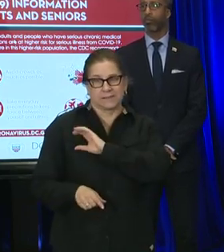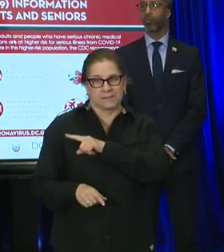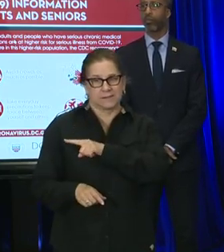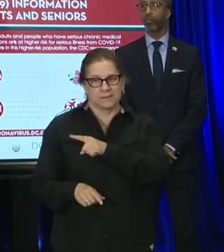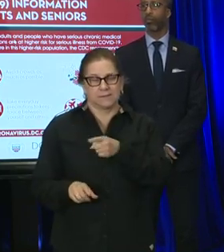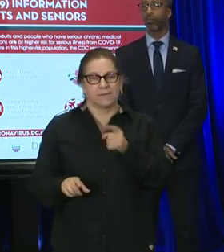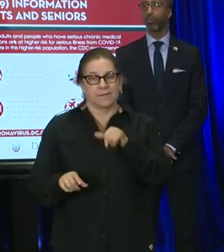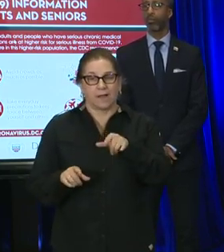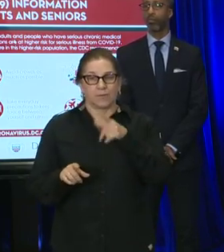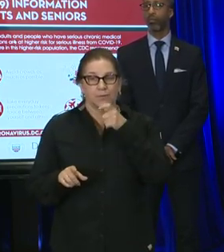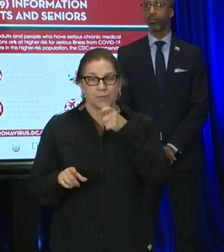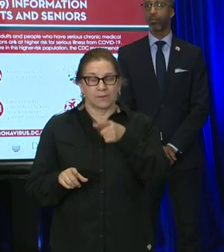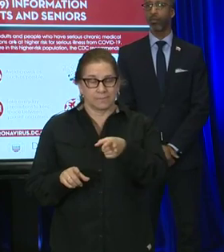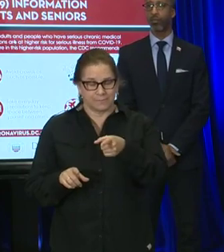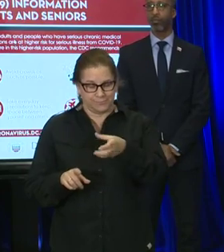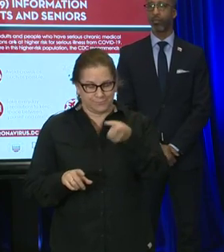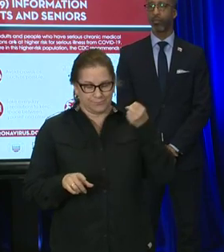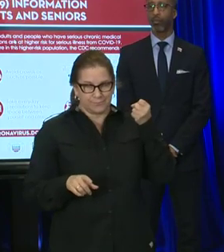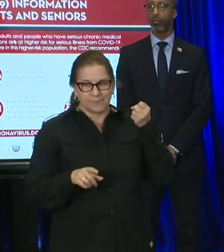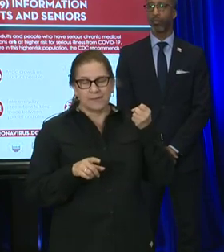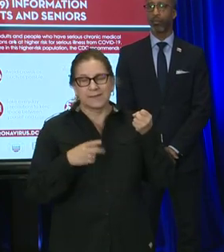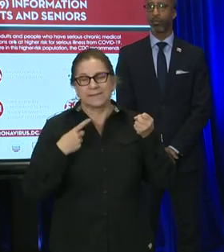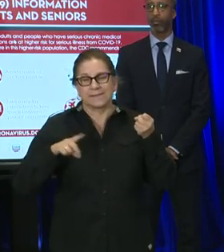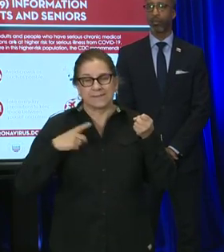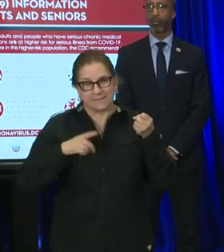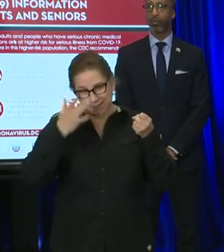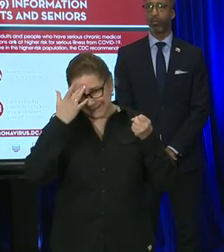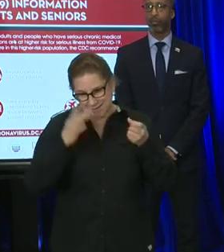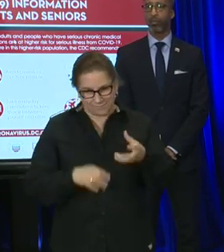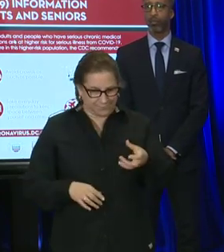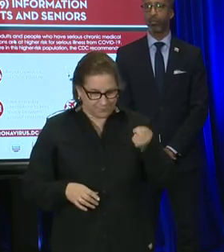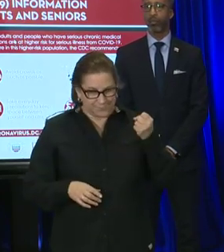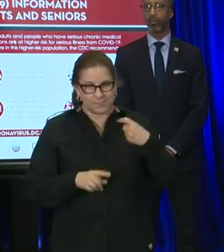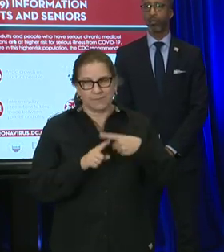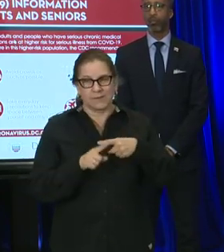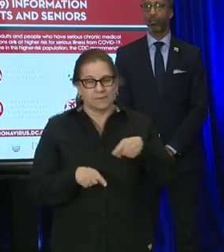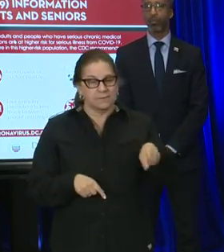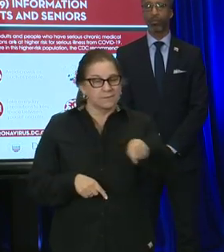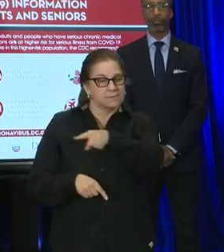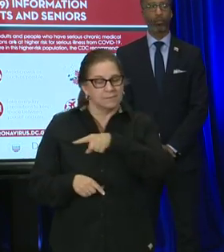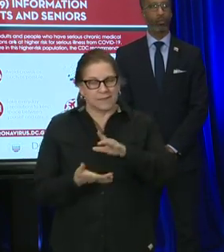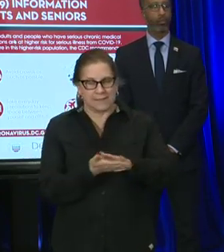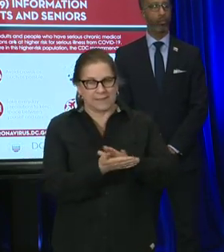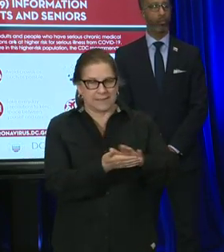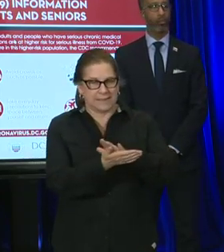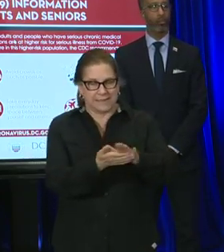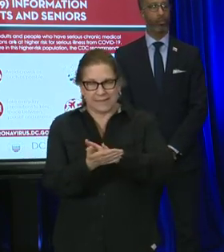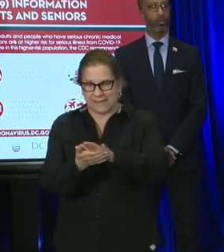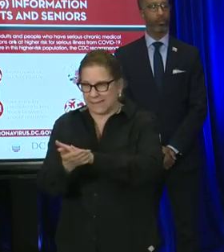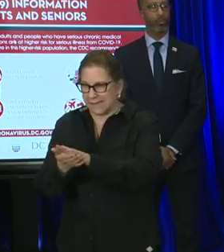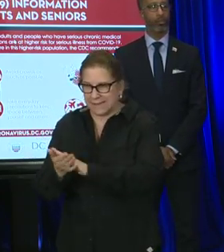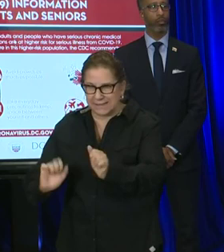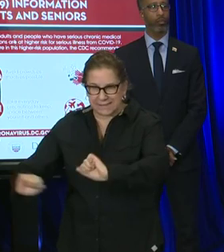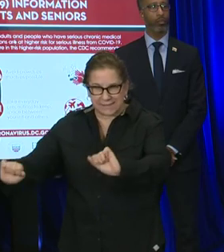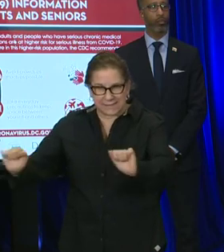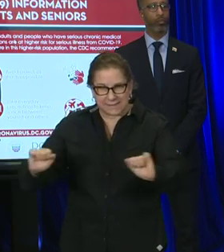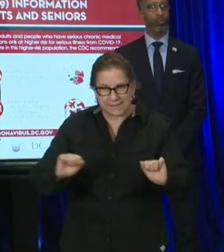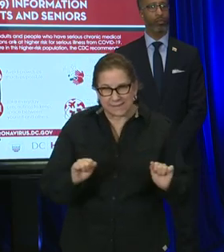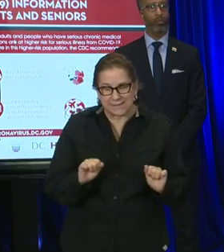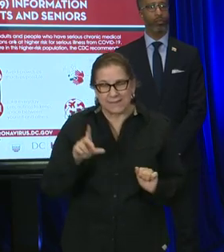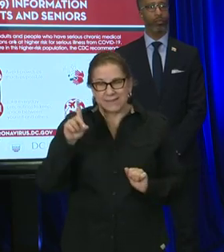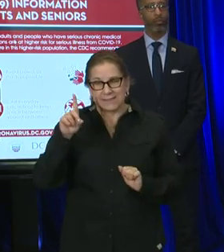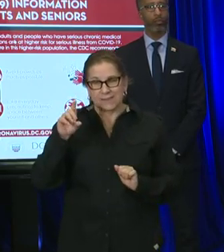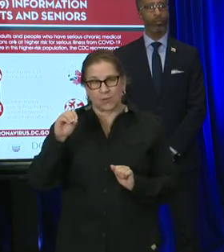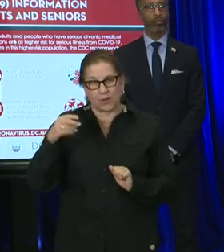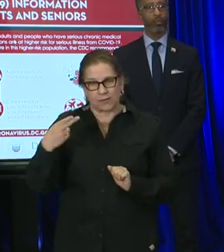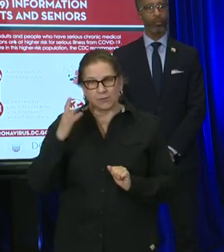and is cleaning the facility, but DOH will make any recommendations on workforce changes. Yes, workplace changes, I should say. Mayor, is there anything